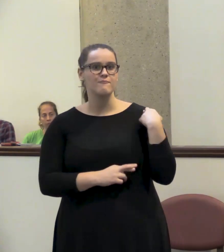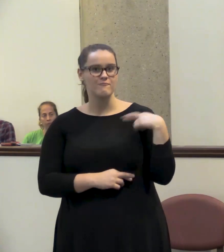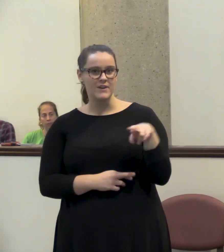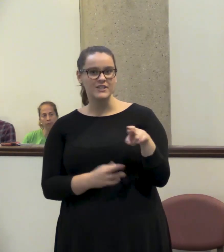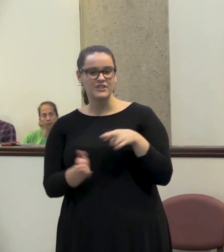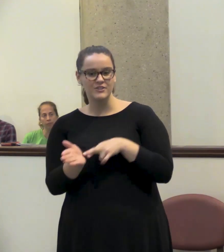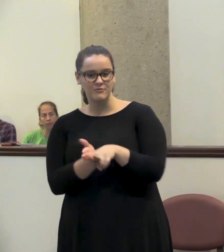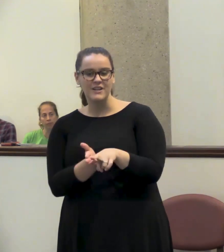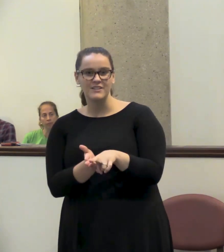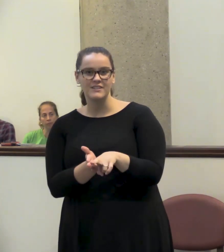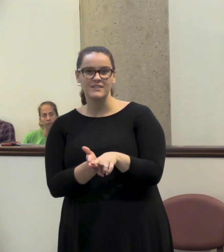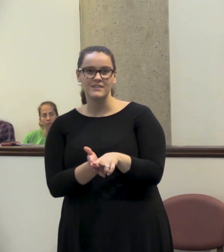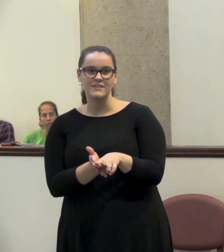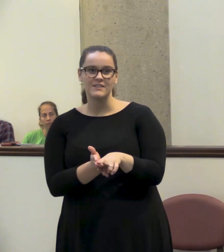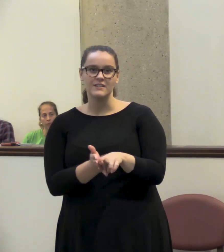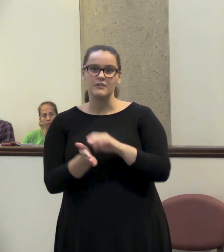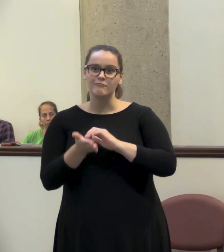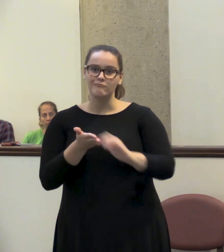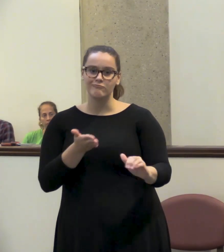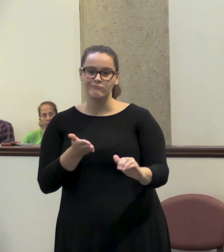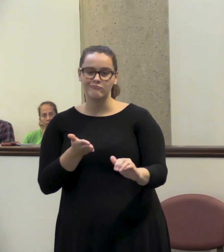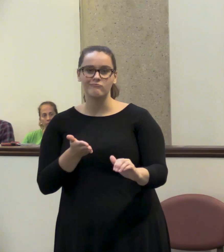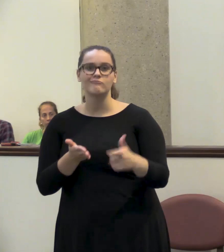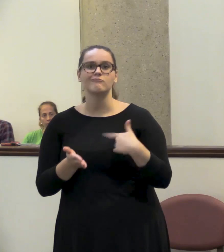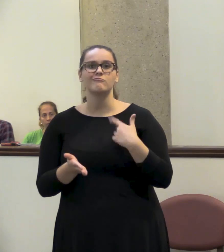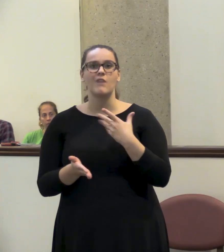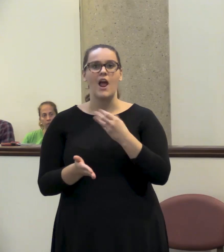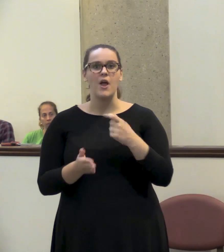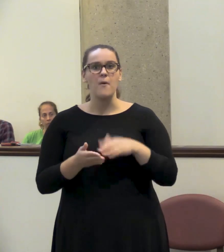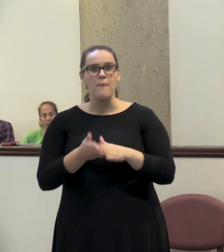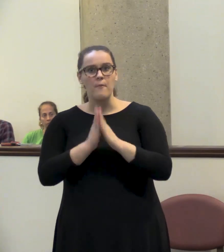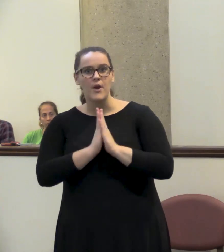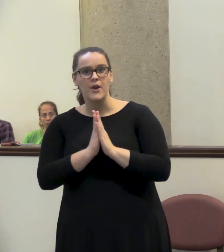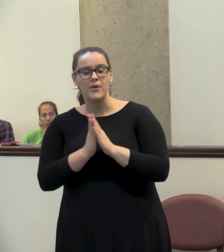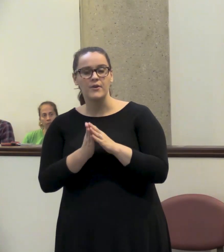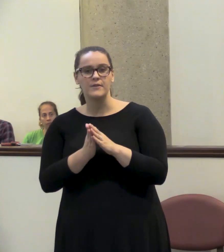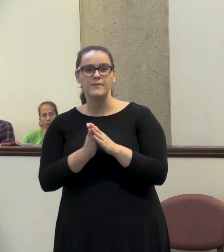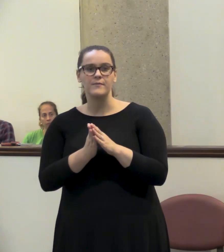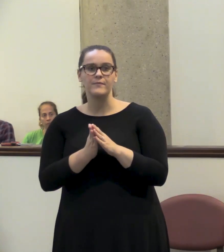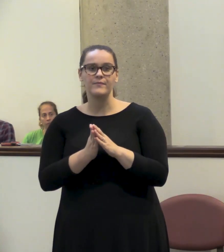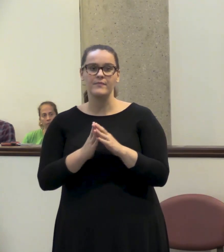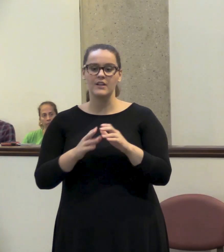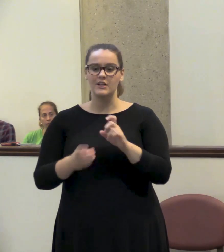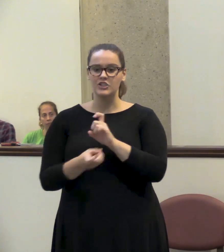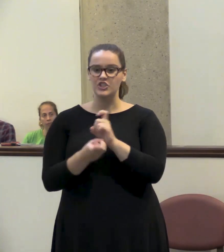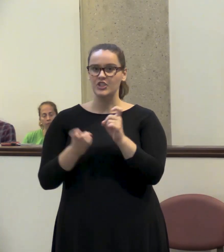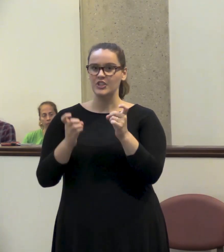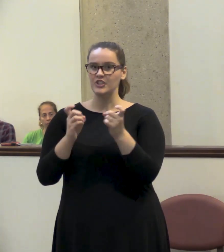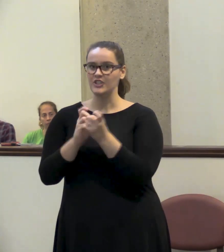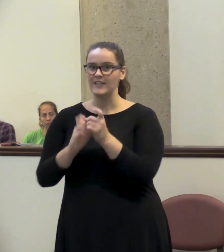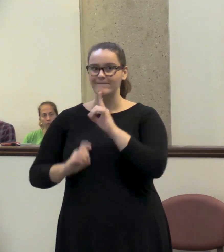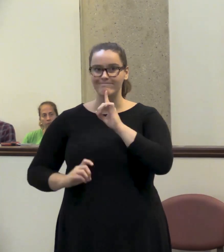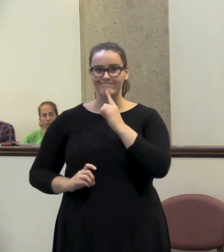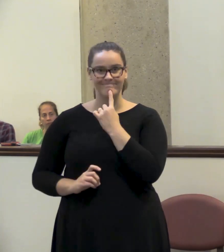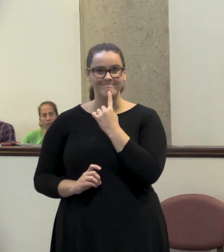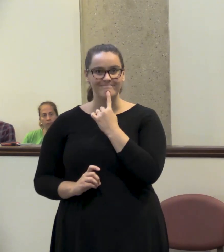righteousness. Repentance, prayer, and righteousness avert the severity of the decree.